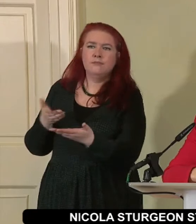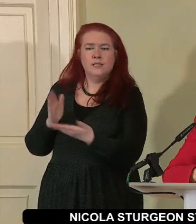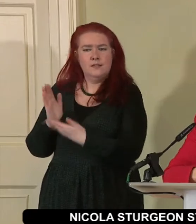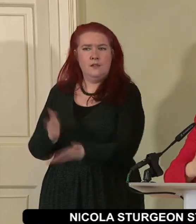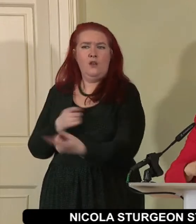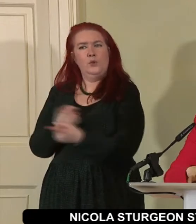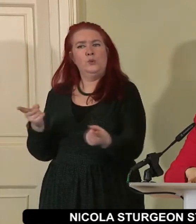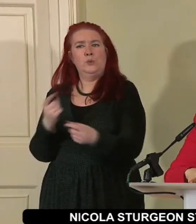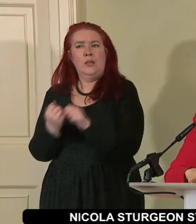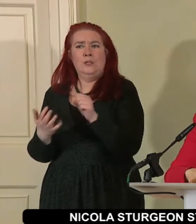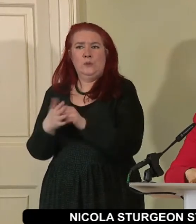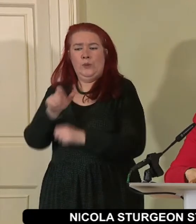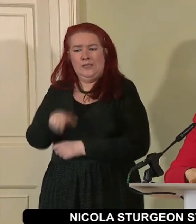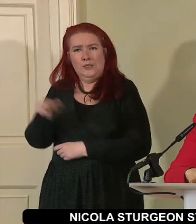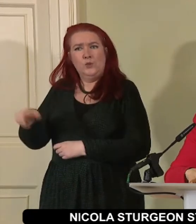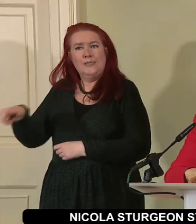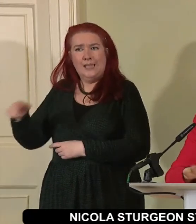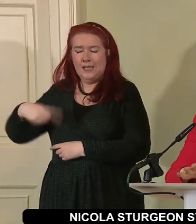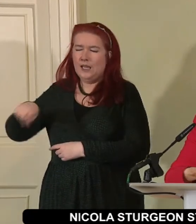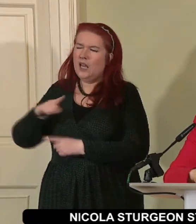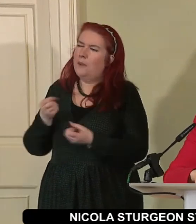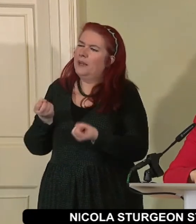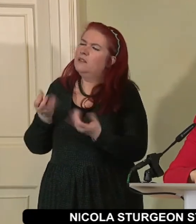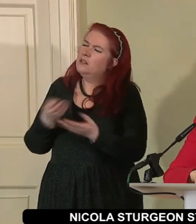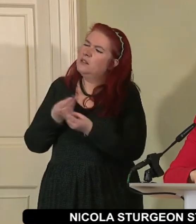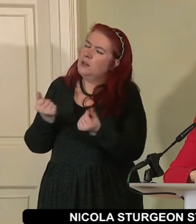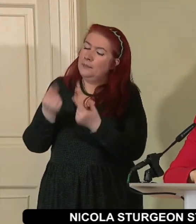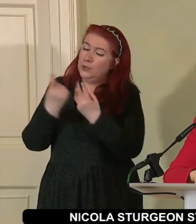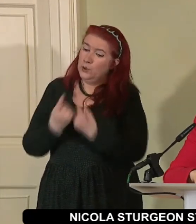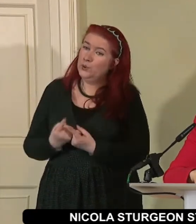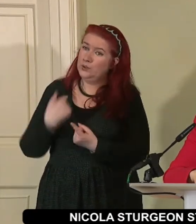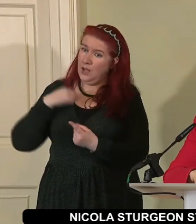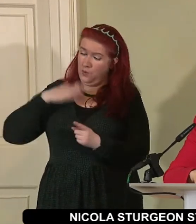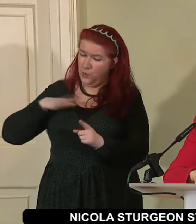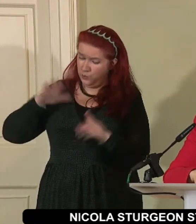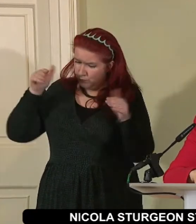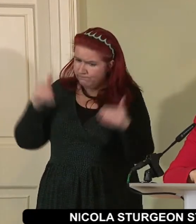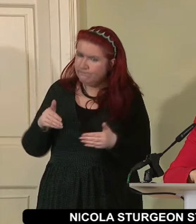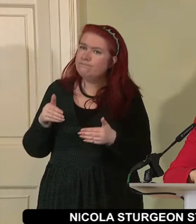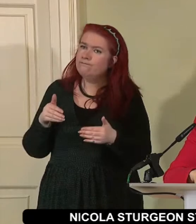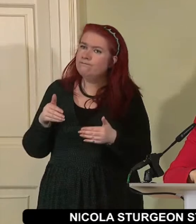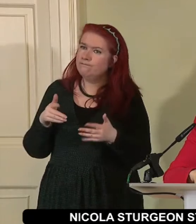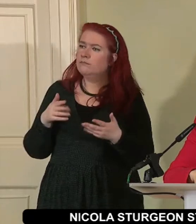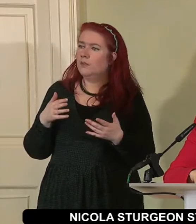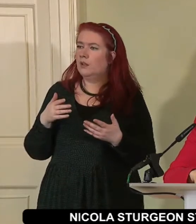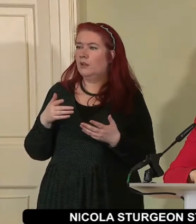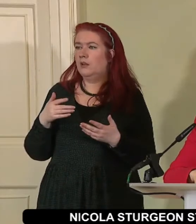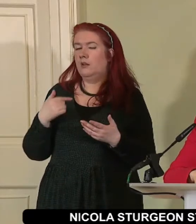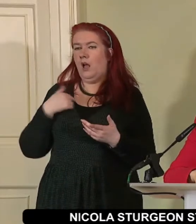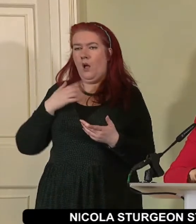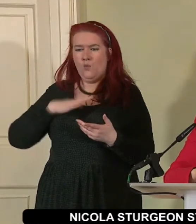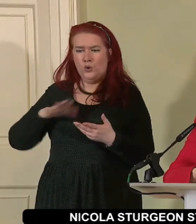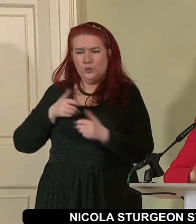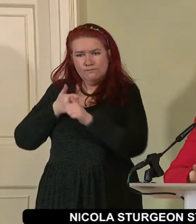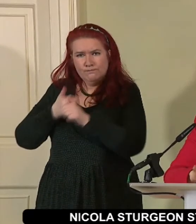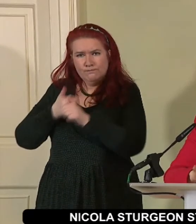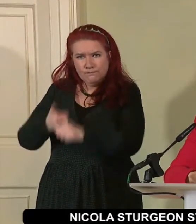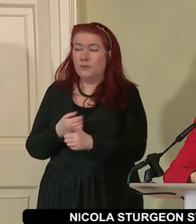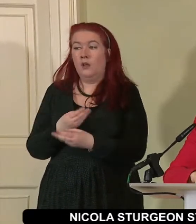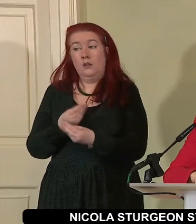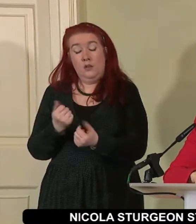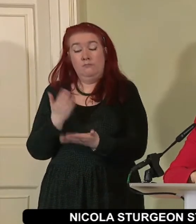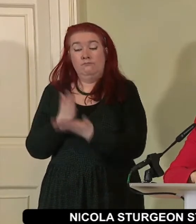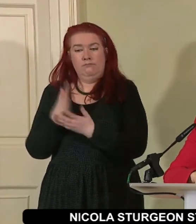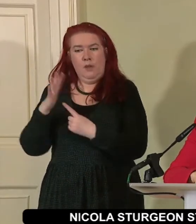my ability. I've given some indication of the kind of issues I'll want to be a voice on. There's some very